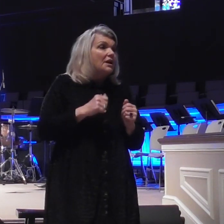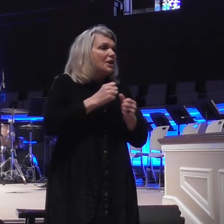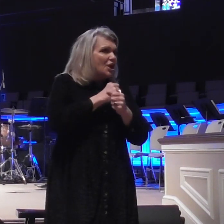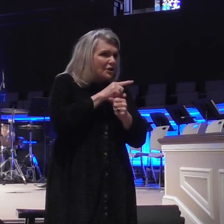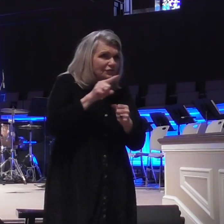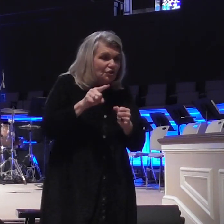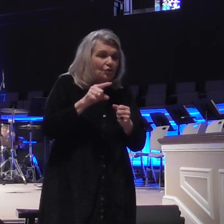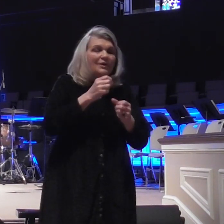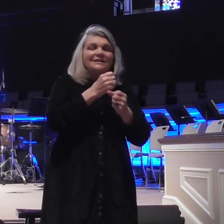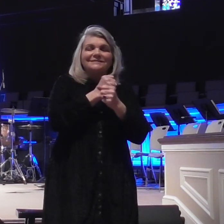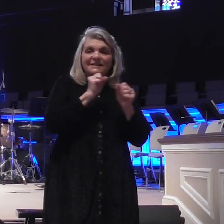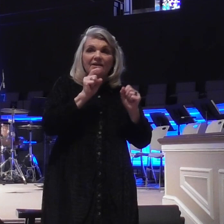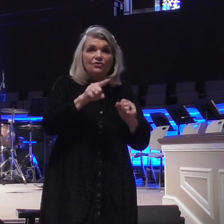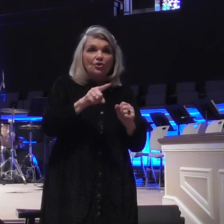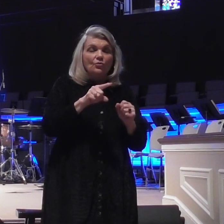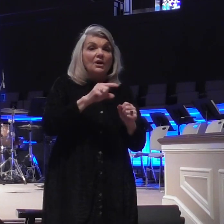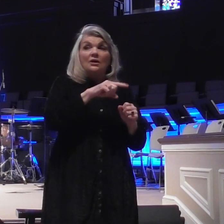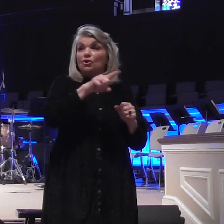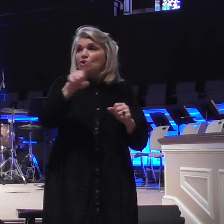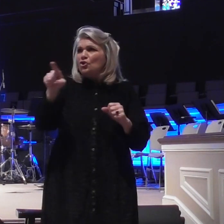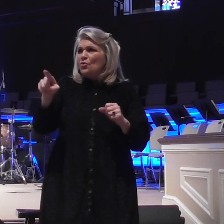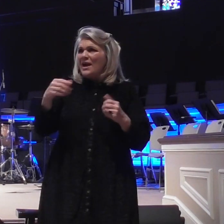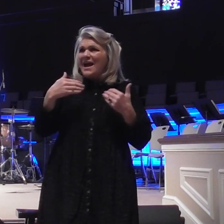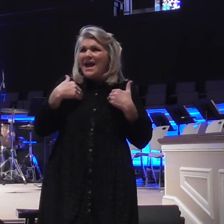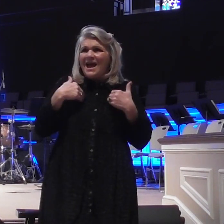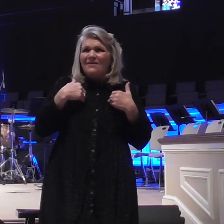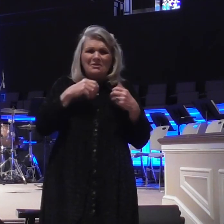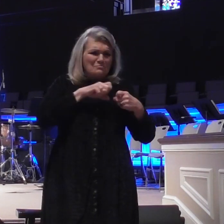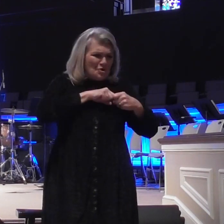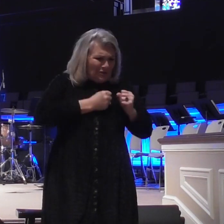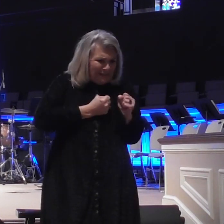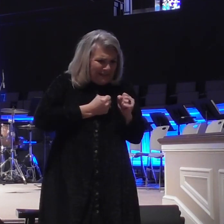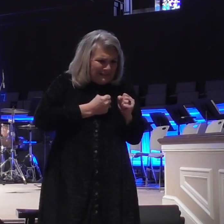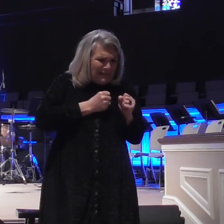morning still battle with brokenness as a result of sin?